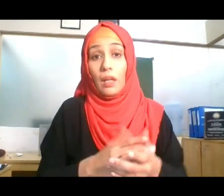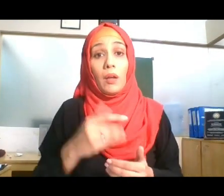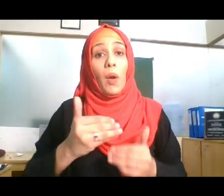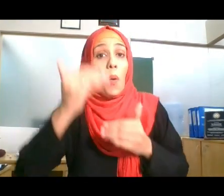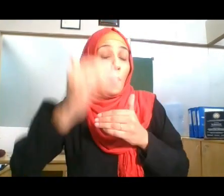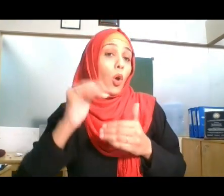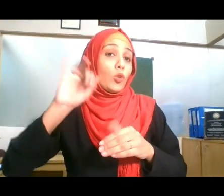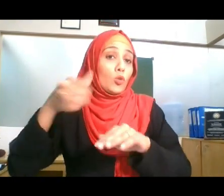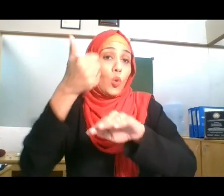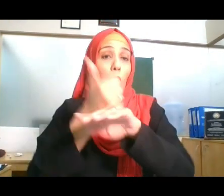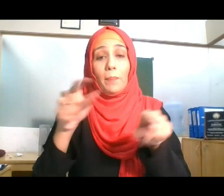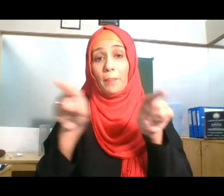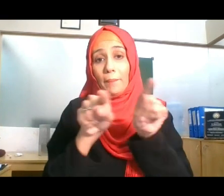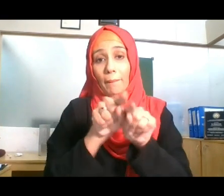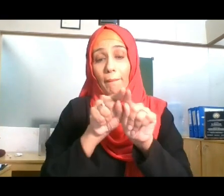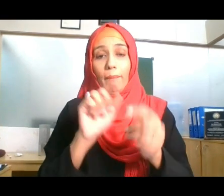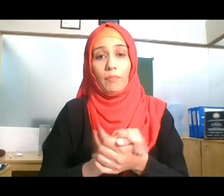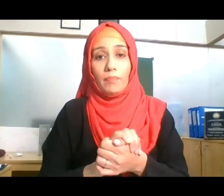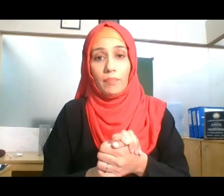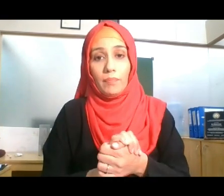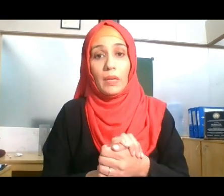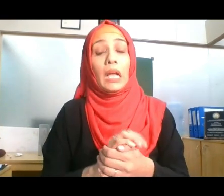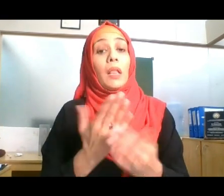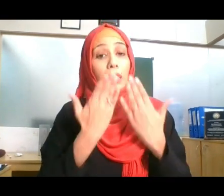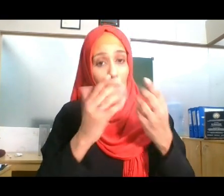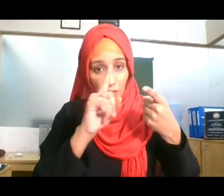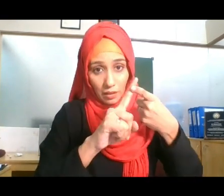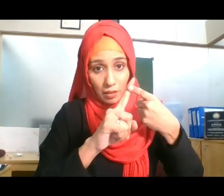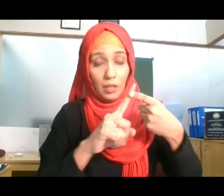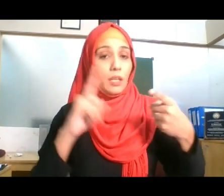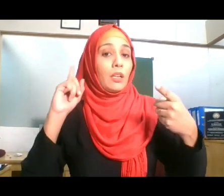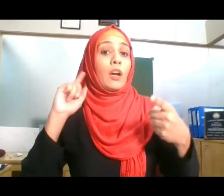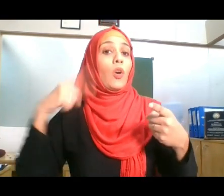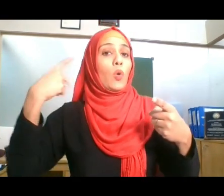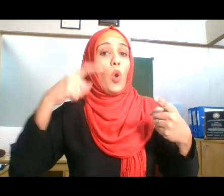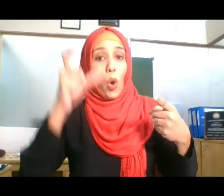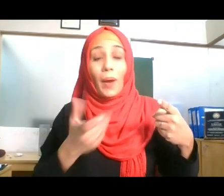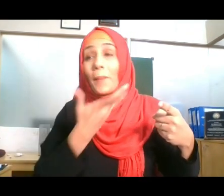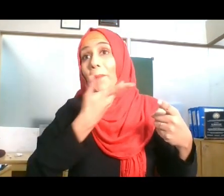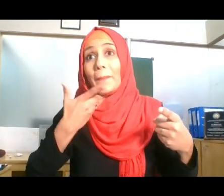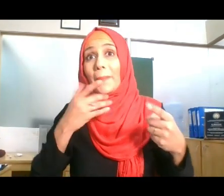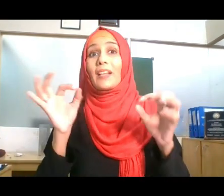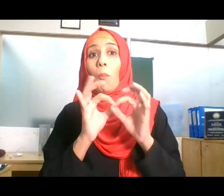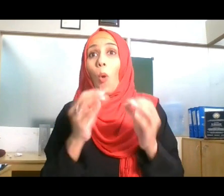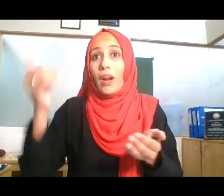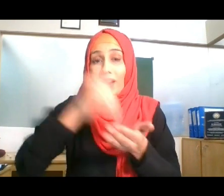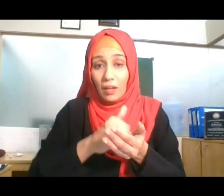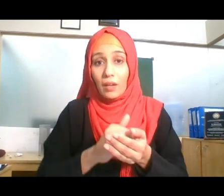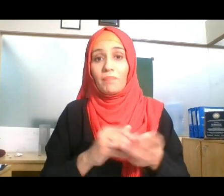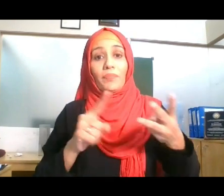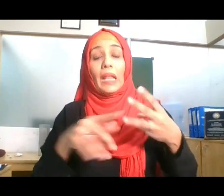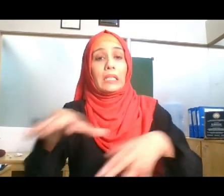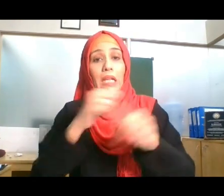employment in broad strokes are relevant education, lack of employers willing to bring people on board, inaccessibility